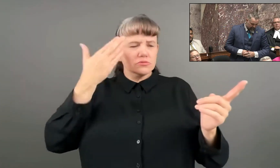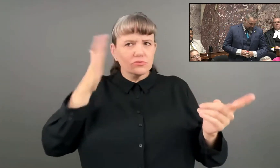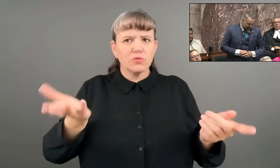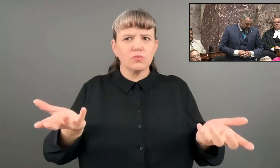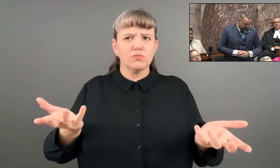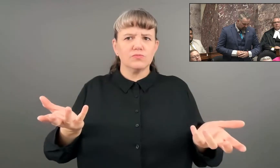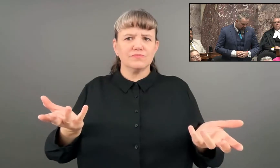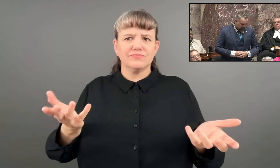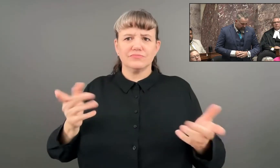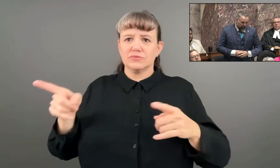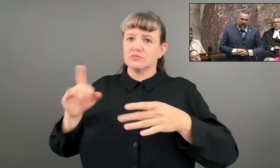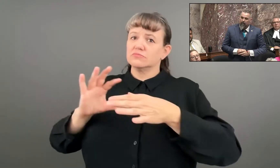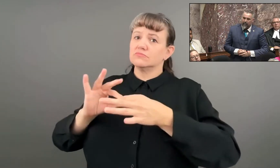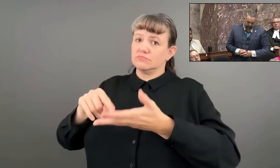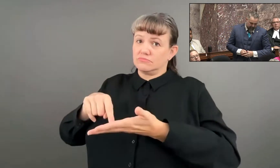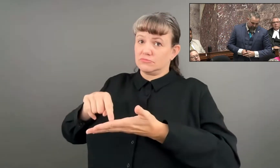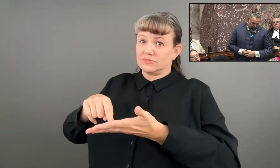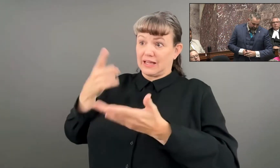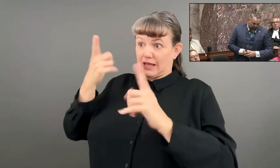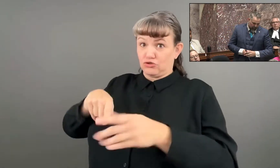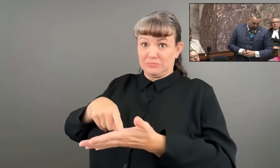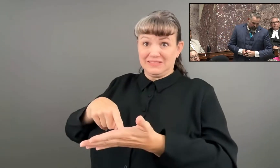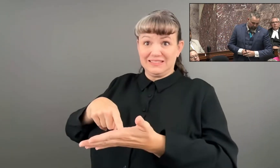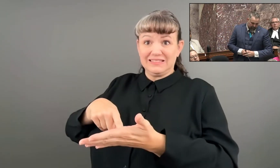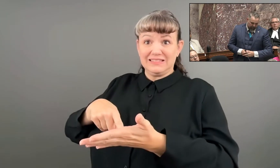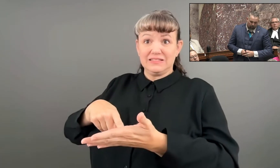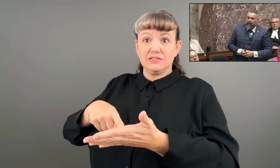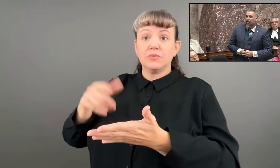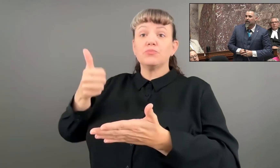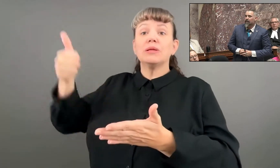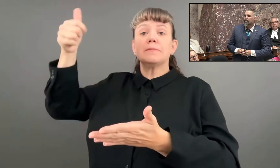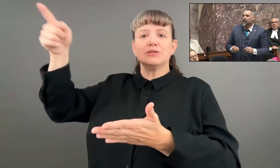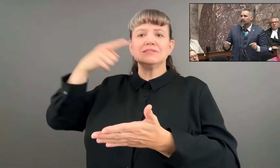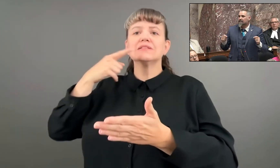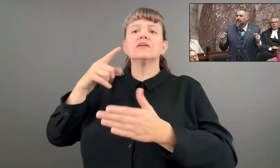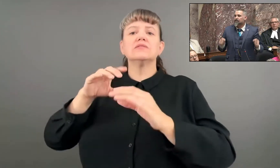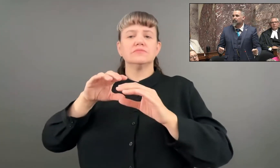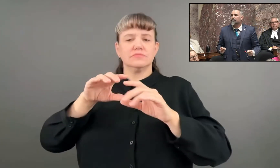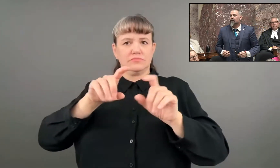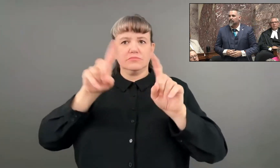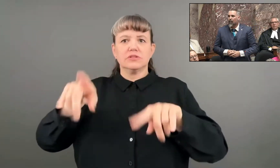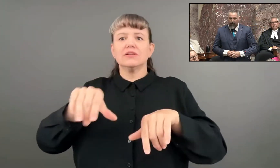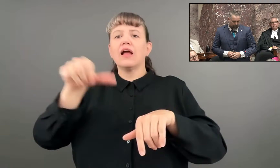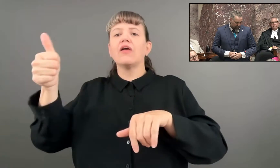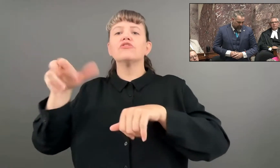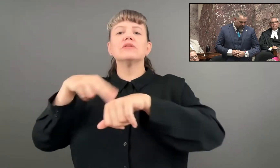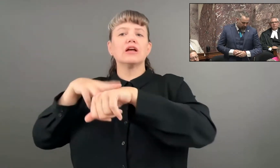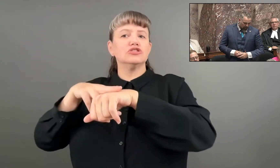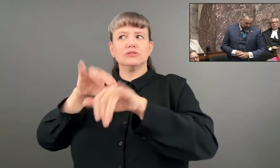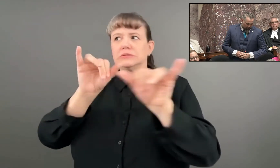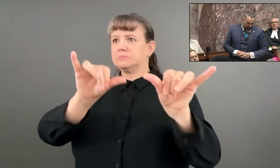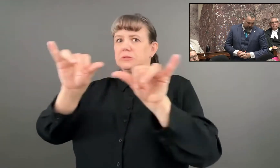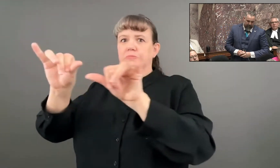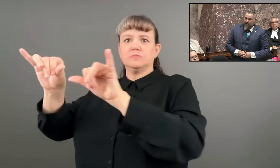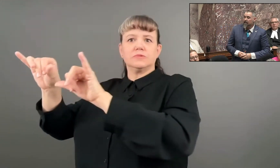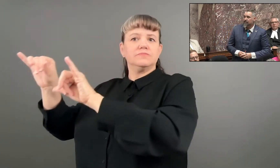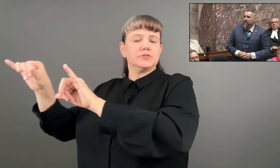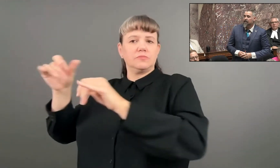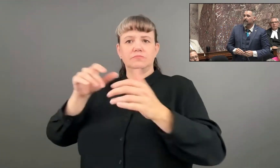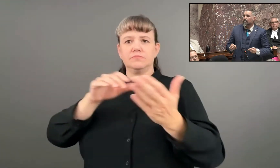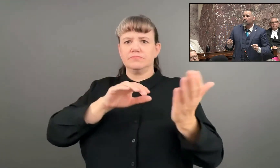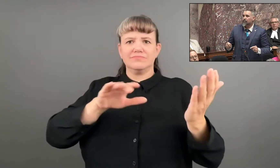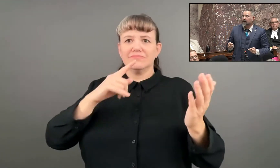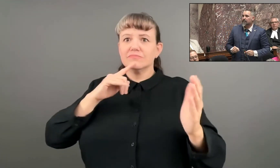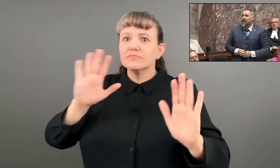Columbia. British Columbians deserve to know what's going on with these extremely important and consequential